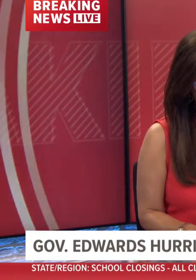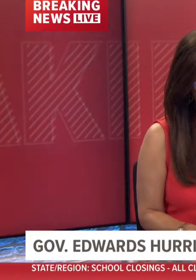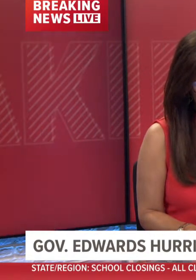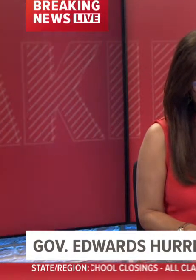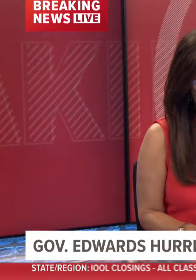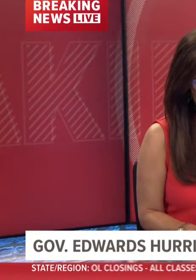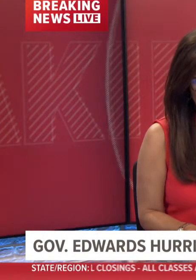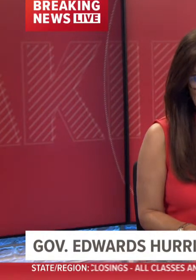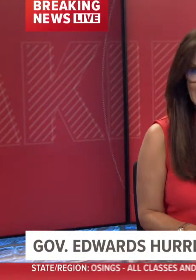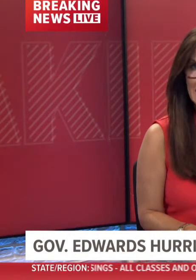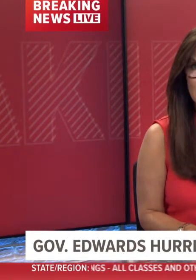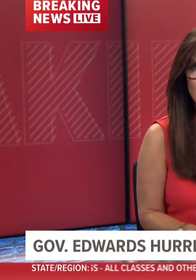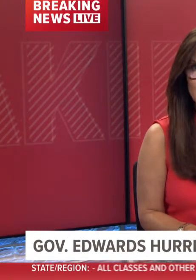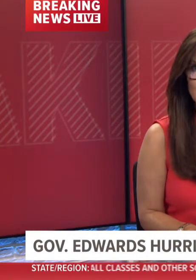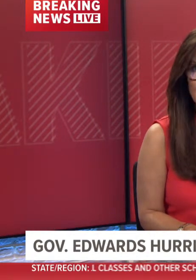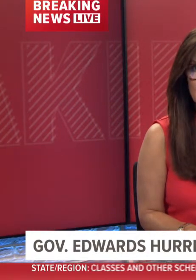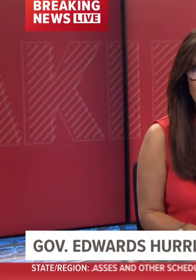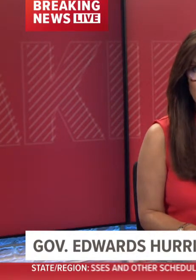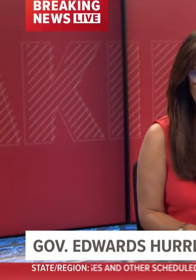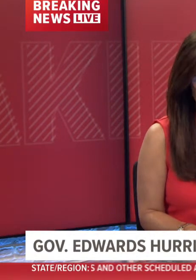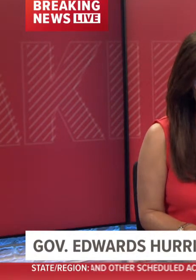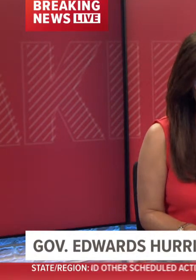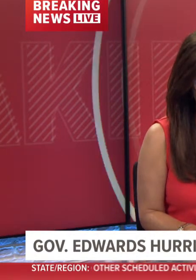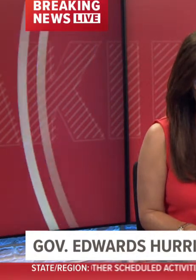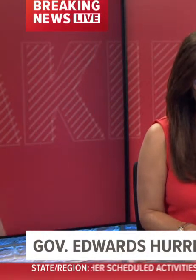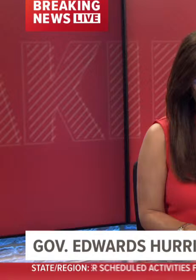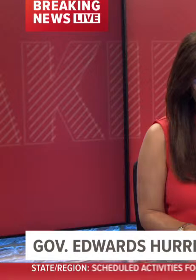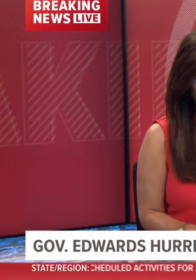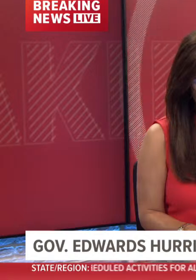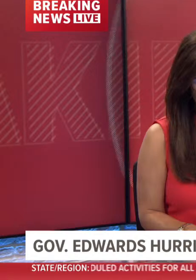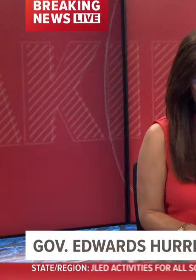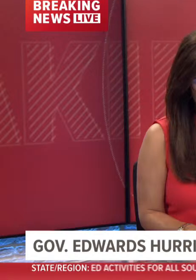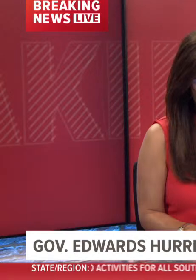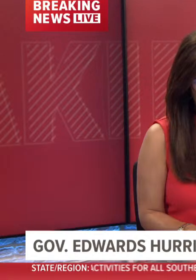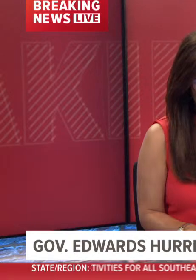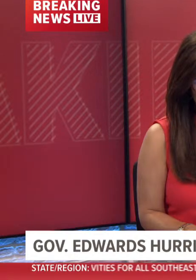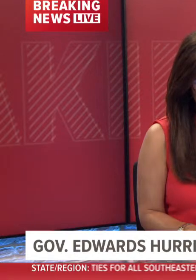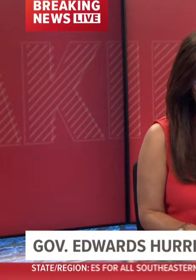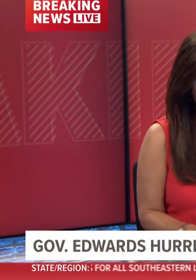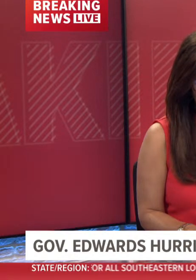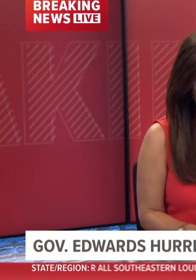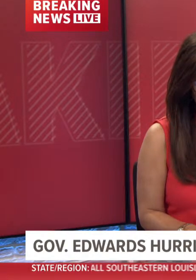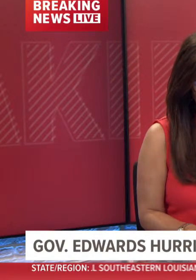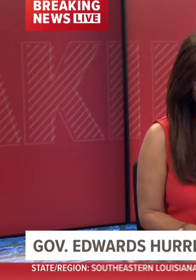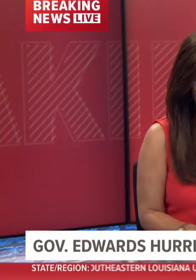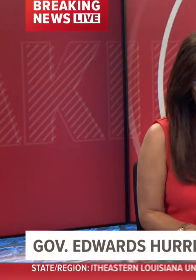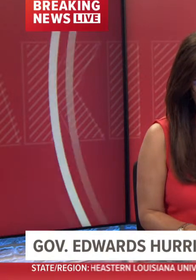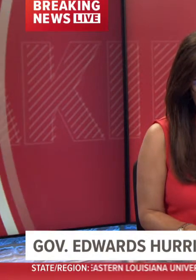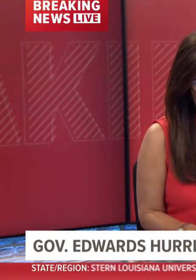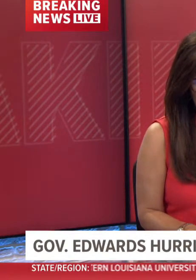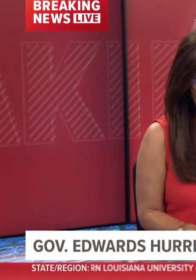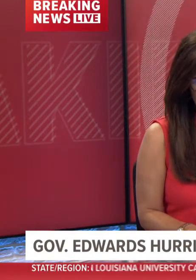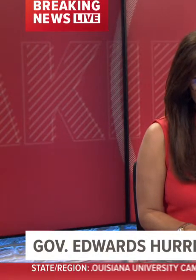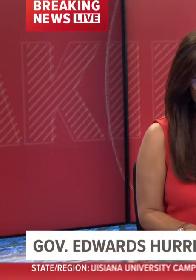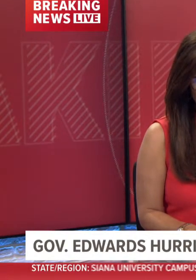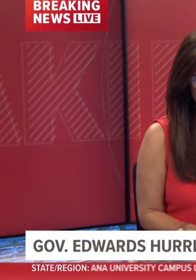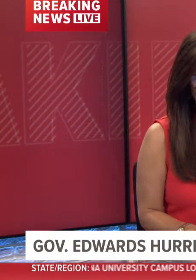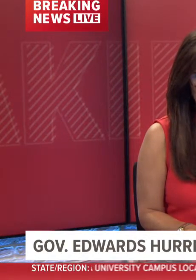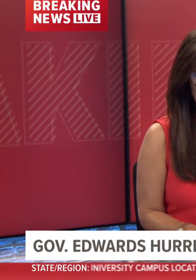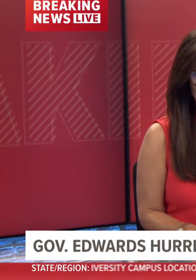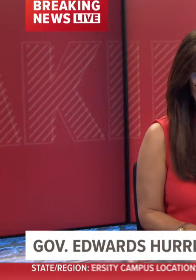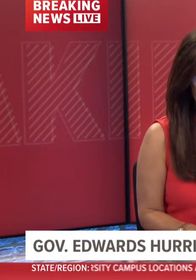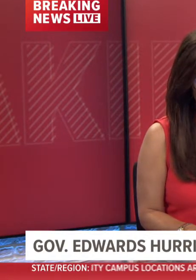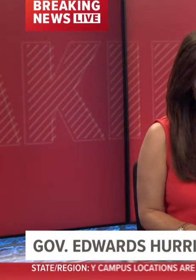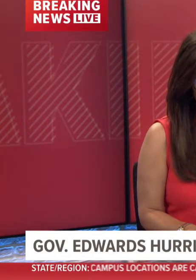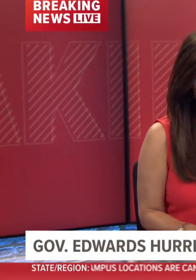in Vernon, Jackson, and Acadia. We do know about a 14-year-old girl who was killed in the Leesville area. And then we know of